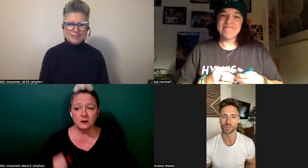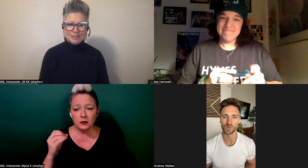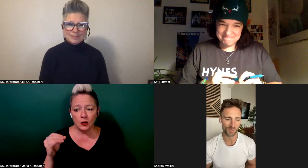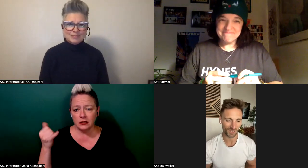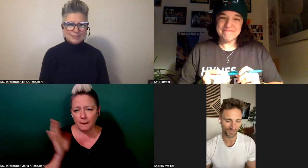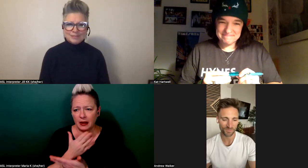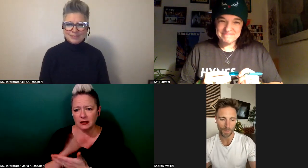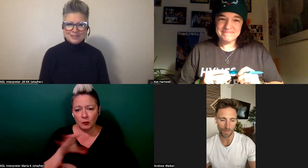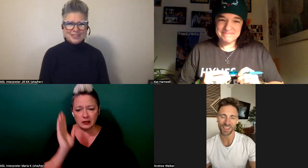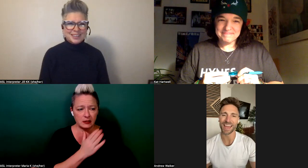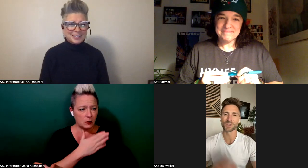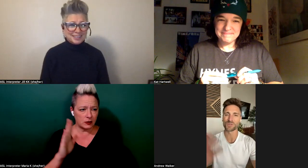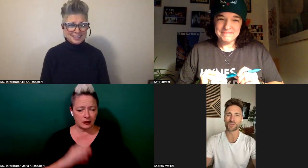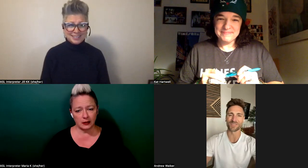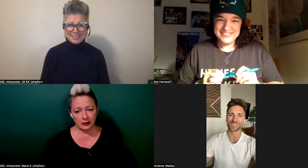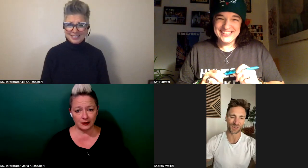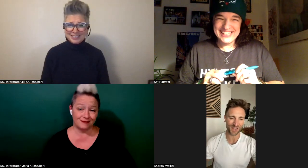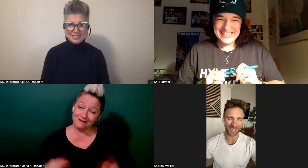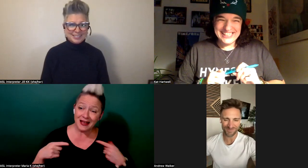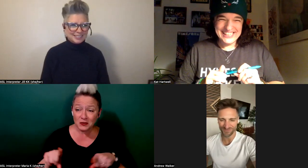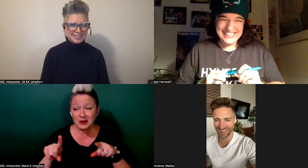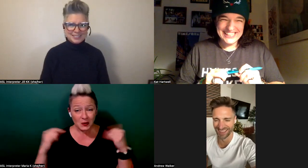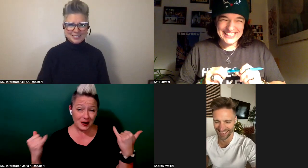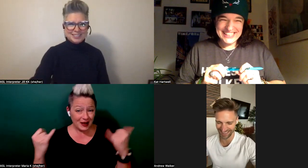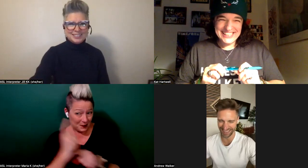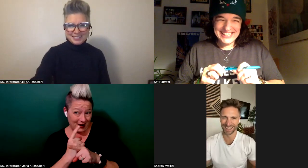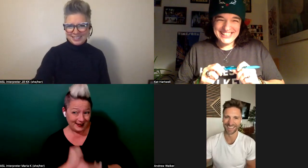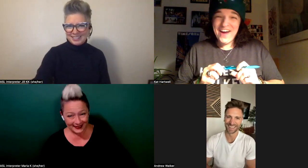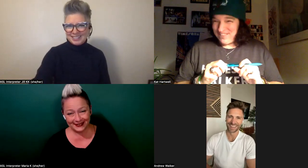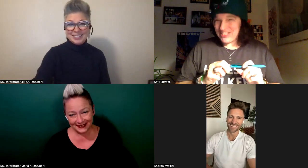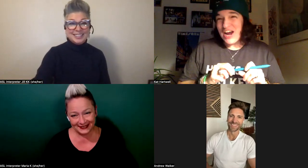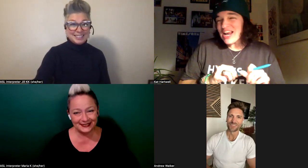some Christmas music, as we do around this year, right, Kat?